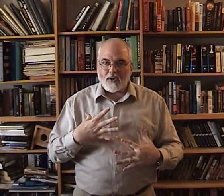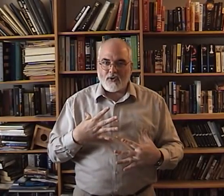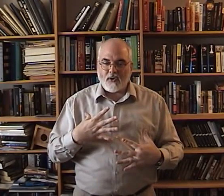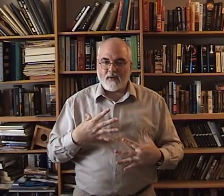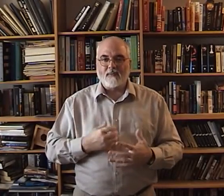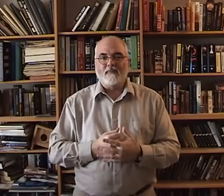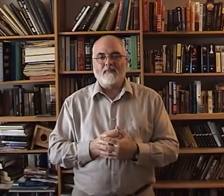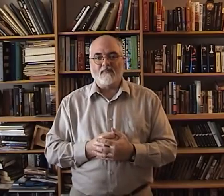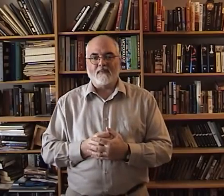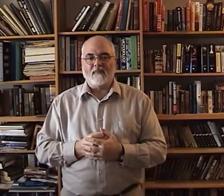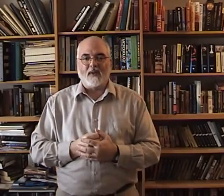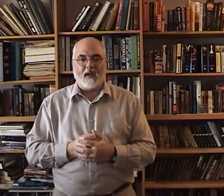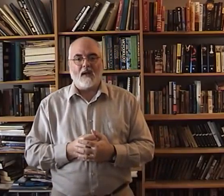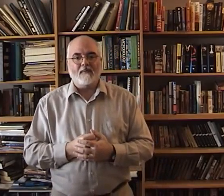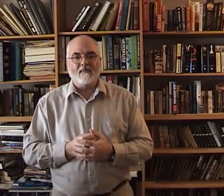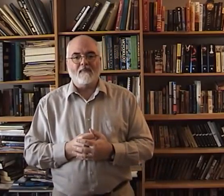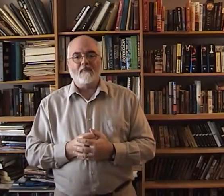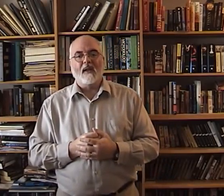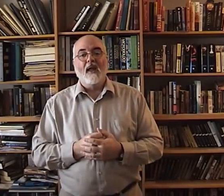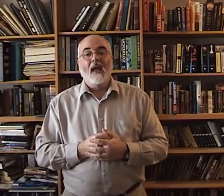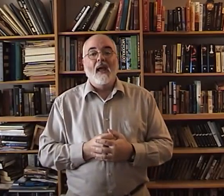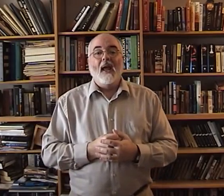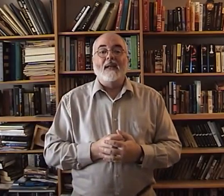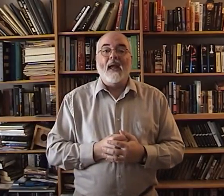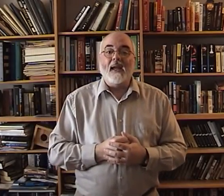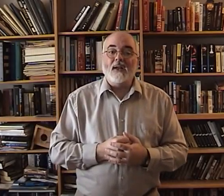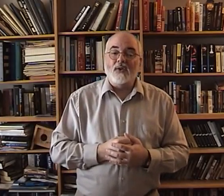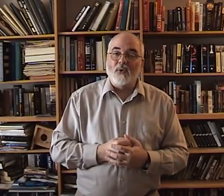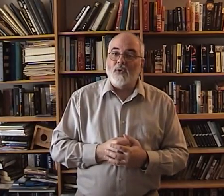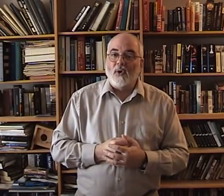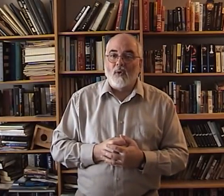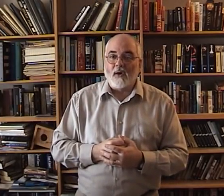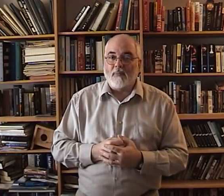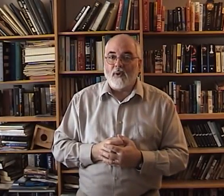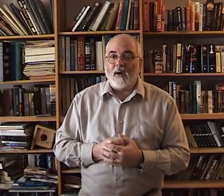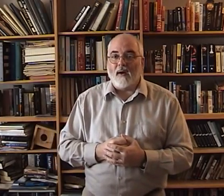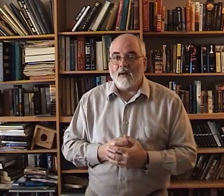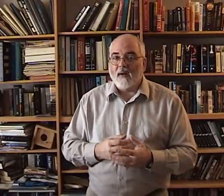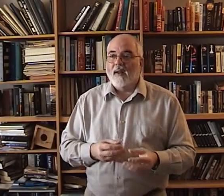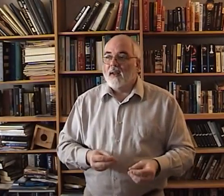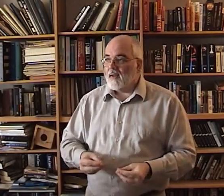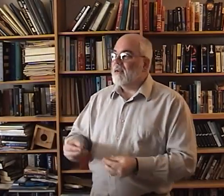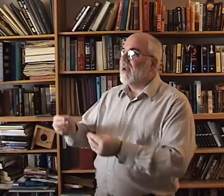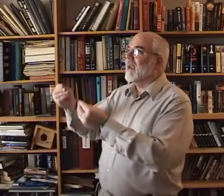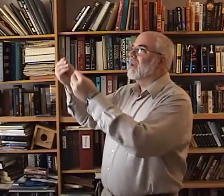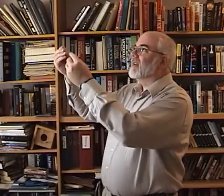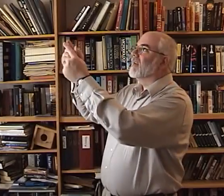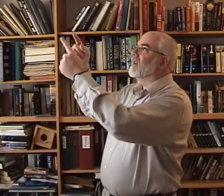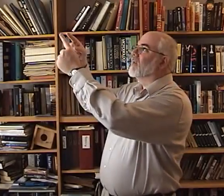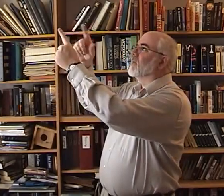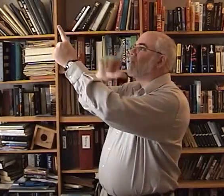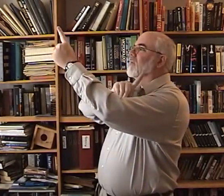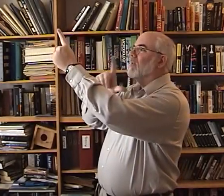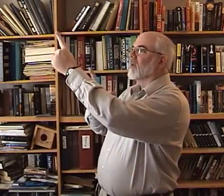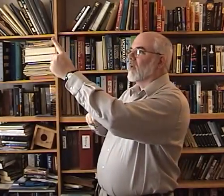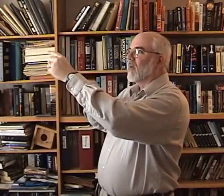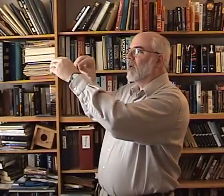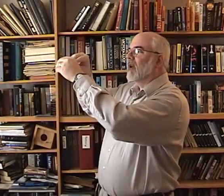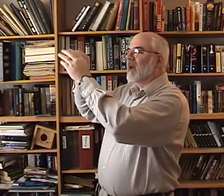discouraged. Okay. Take it to the Lord in prayer. Take it to the Lord